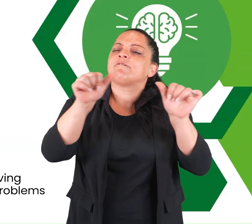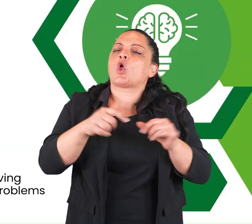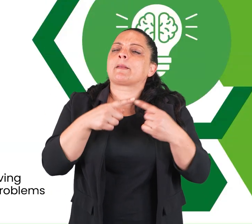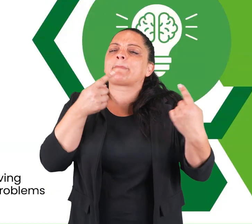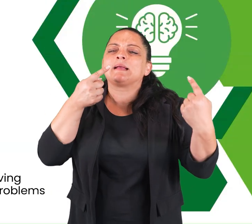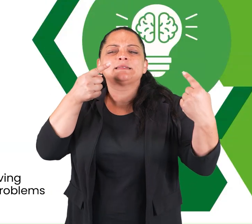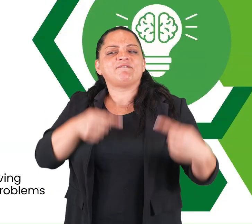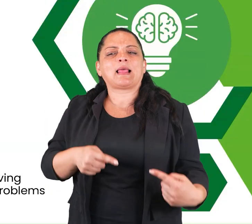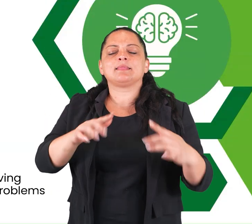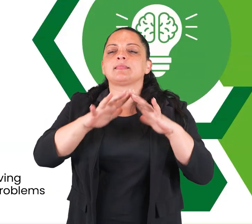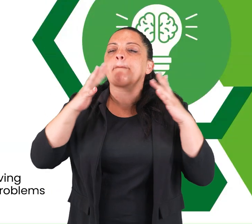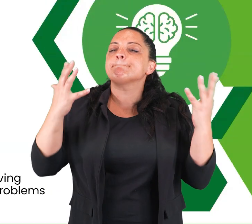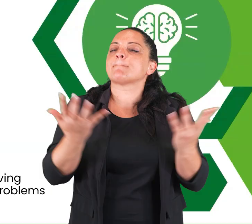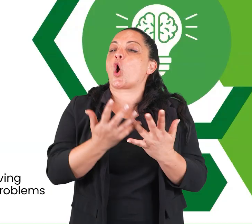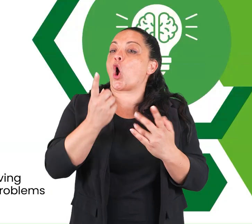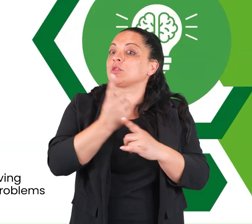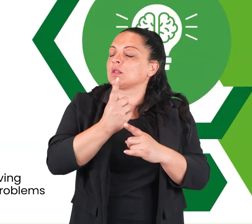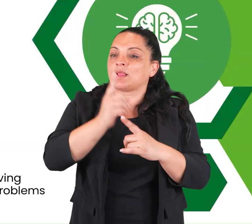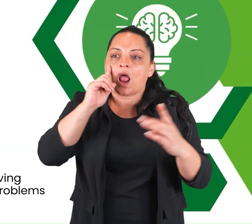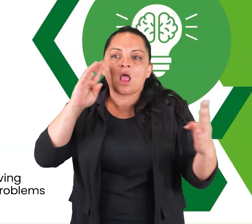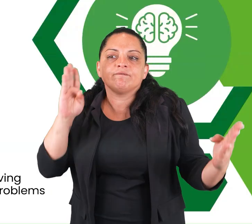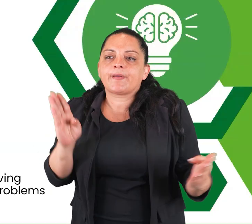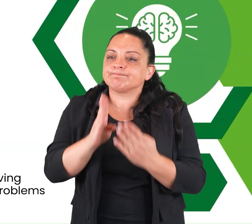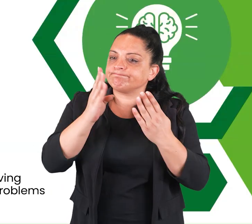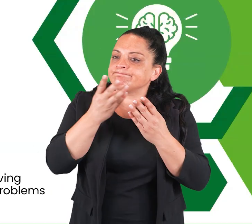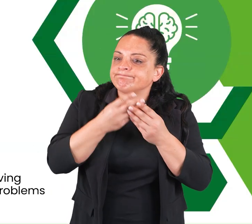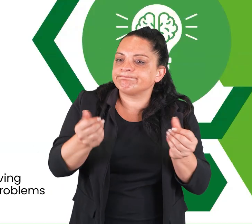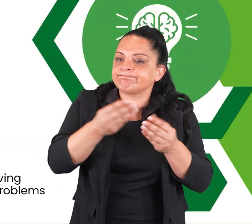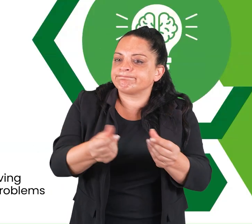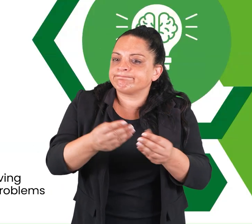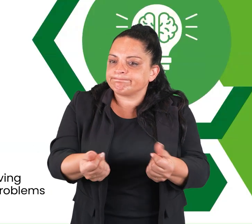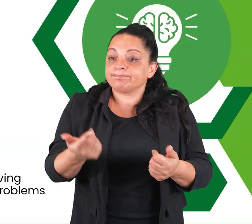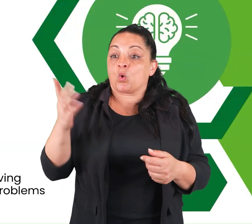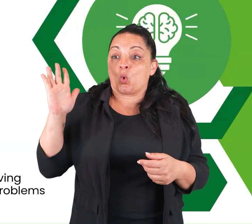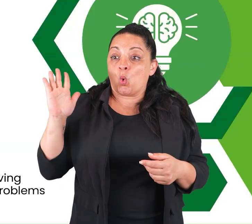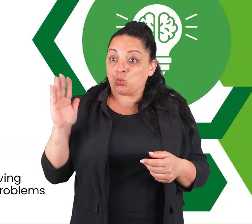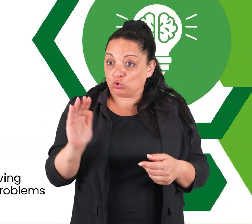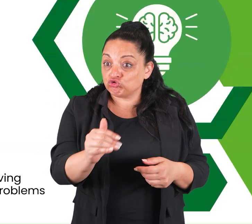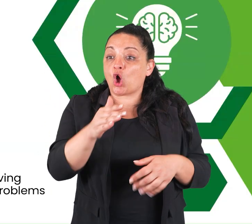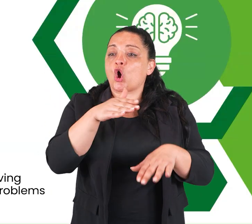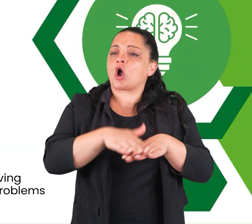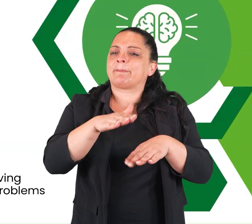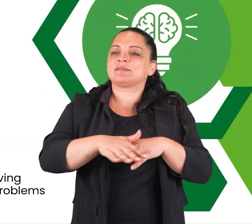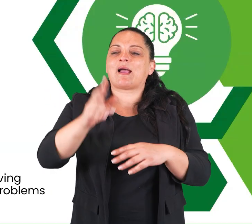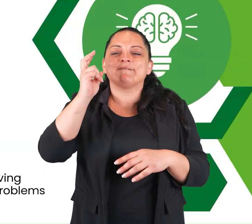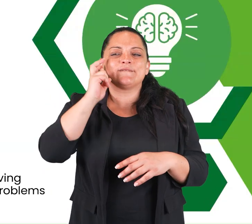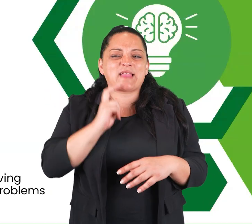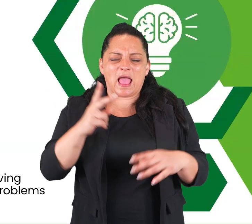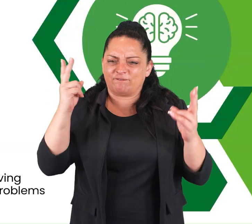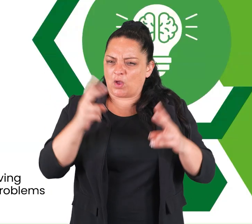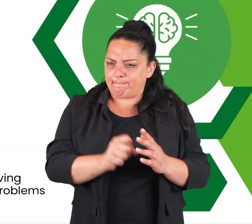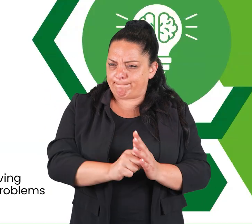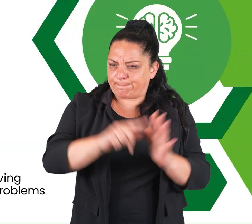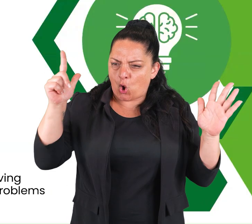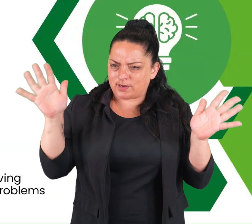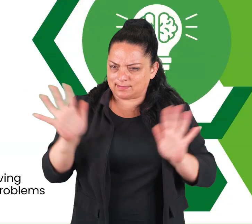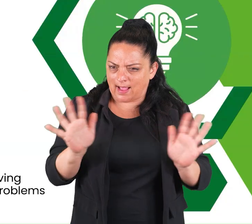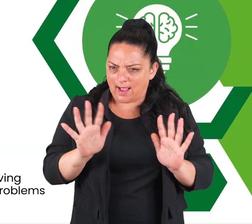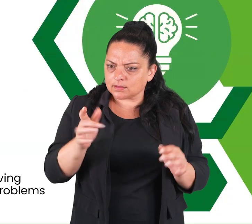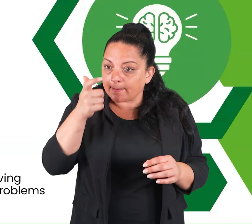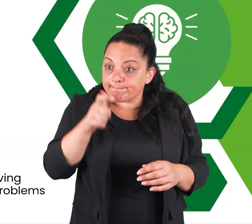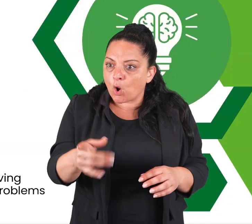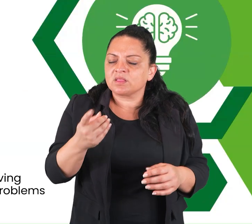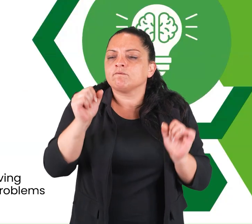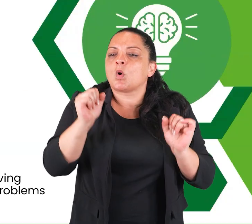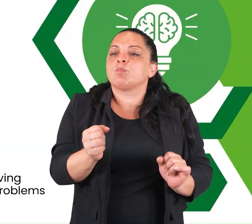major challenges that our world faces these days. And green skills are very important because it can be